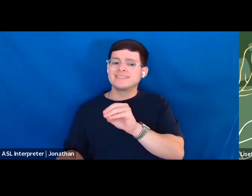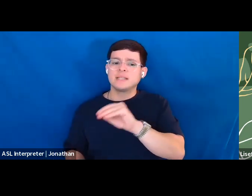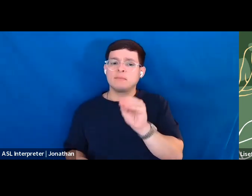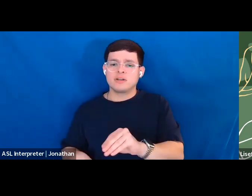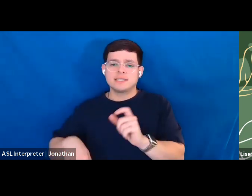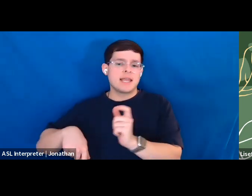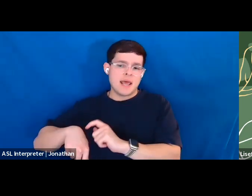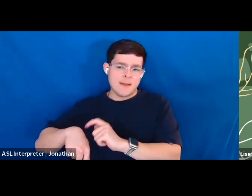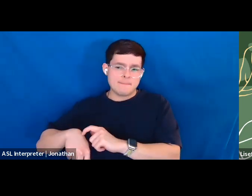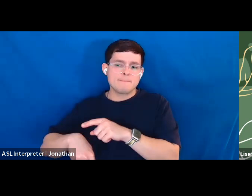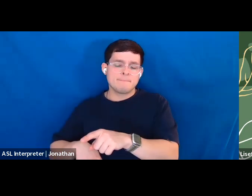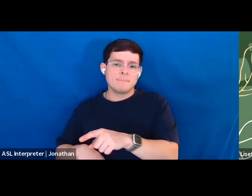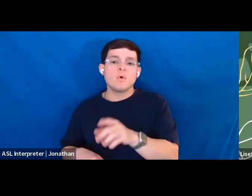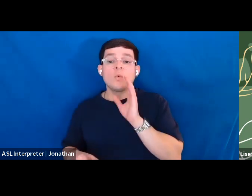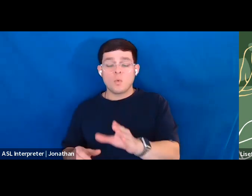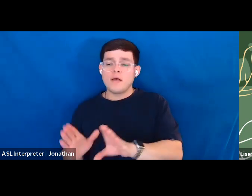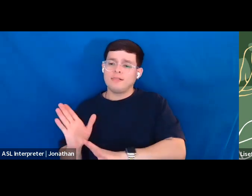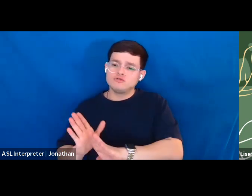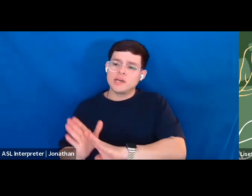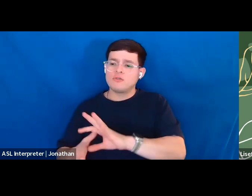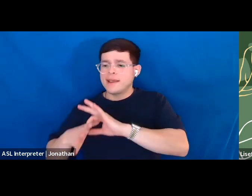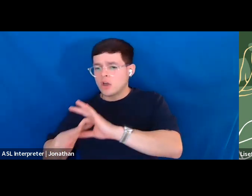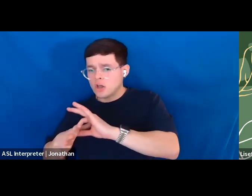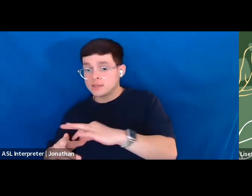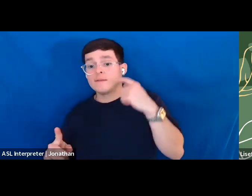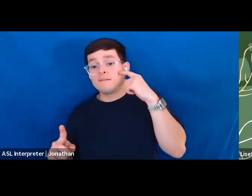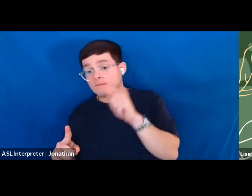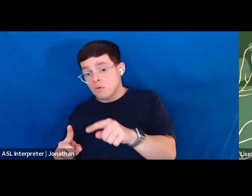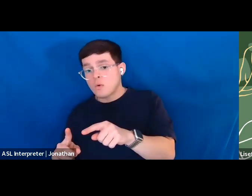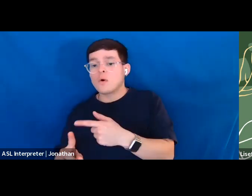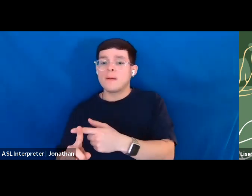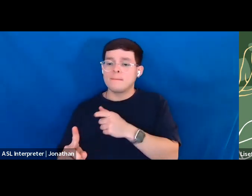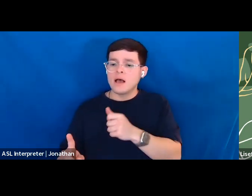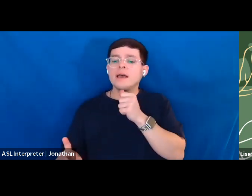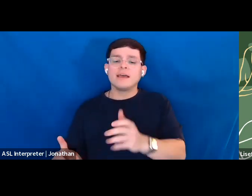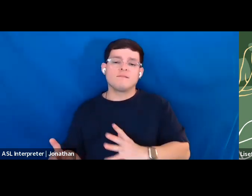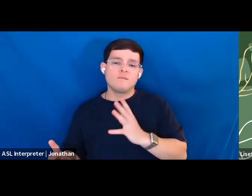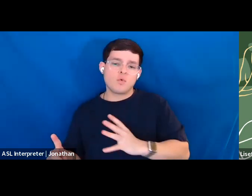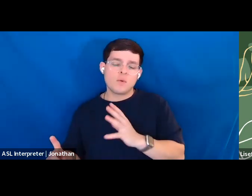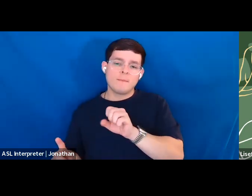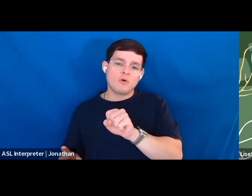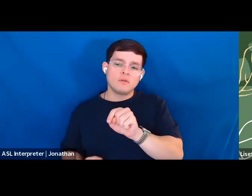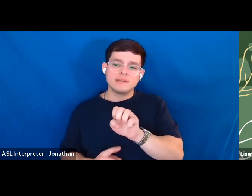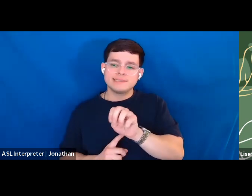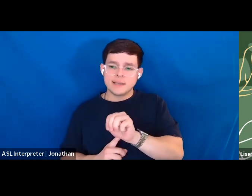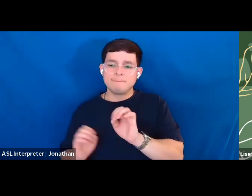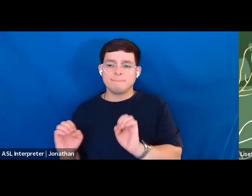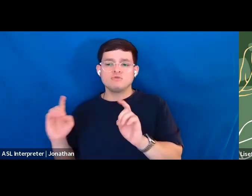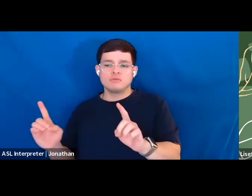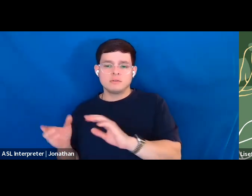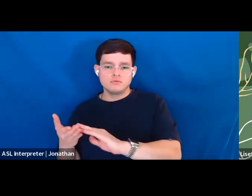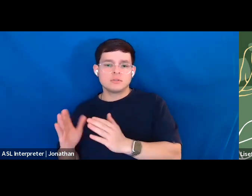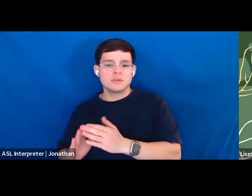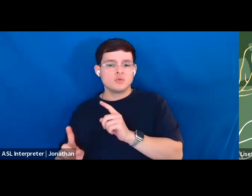will generate content for and by the informal STEM education community.